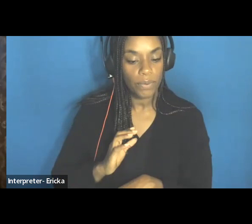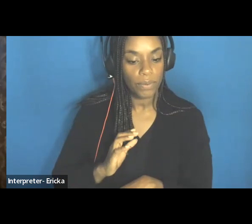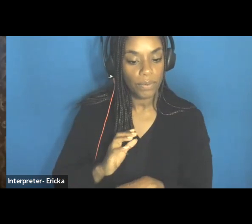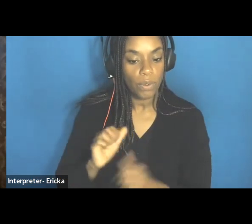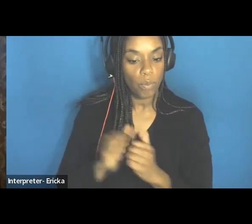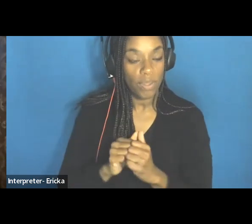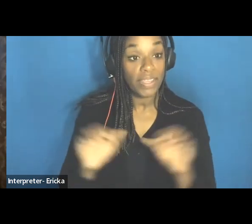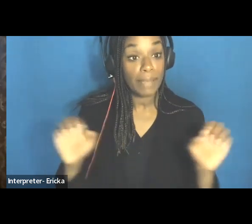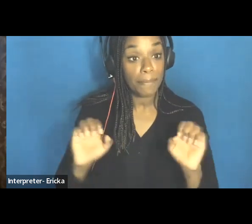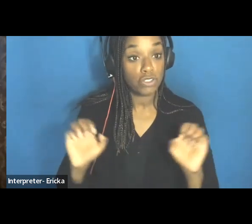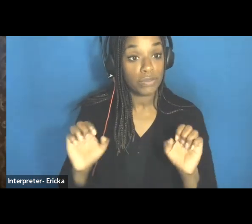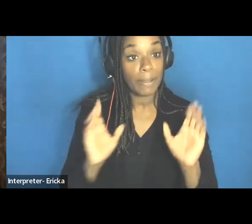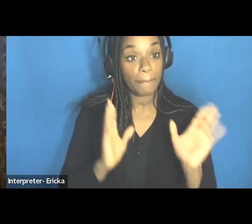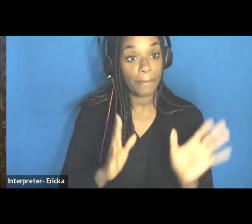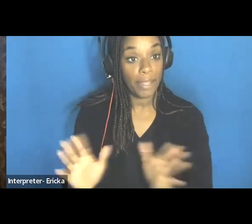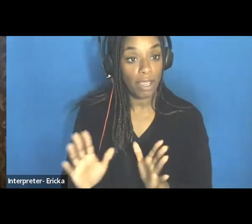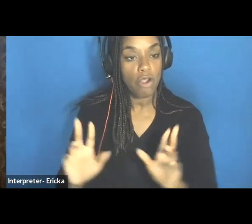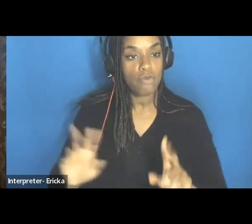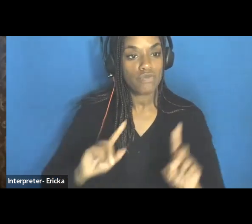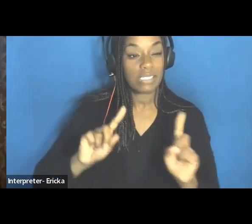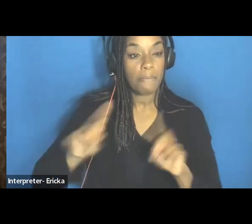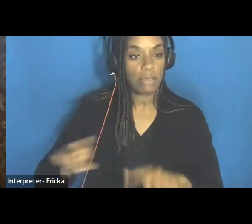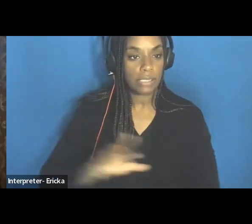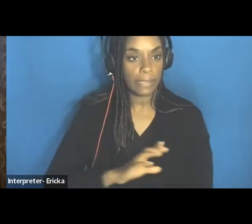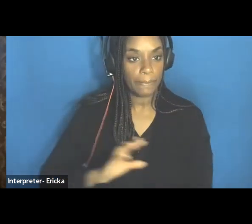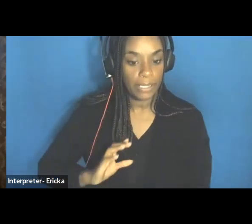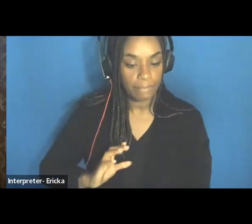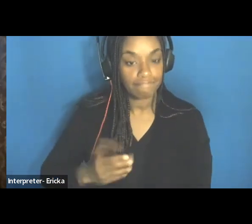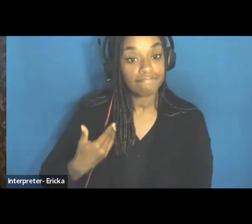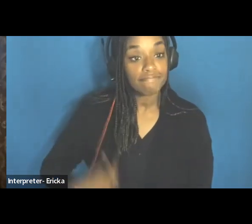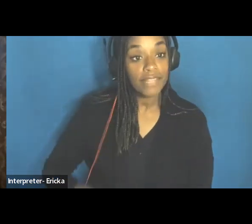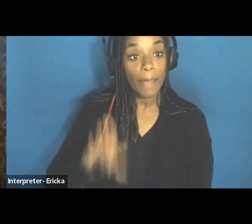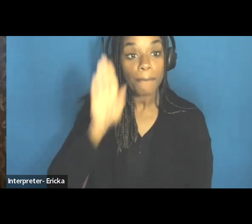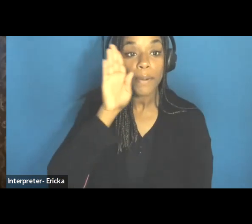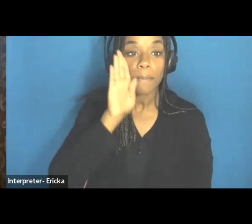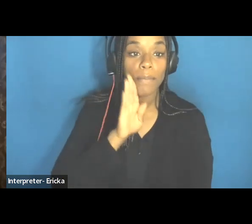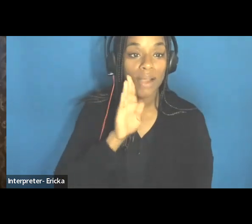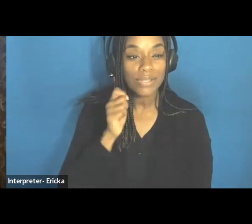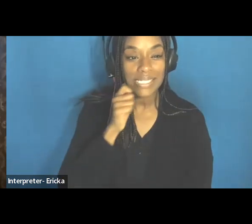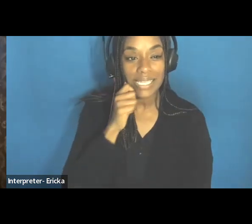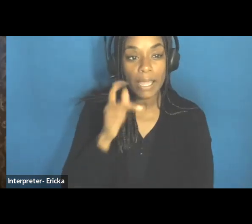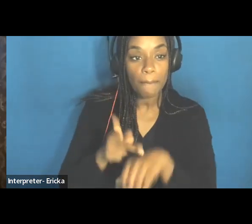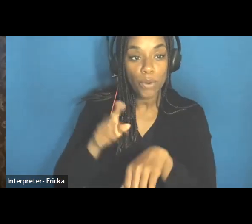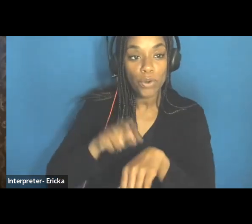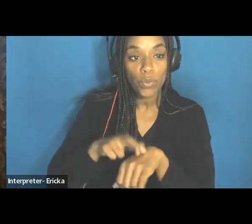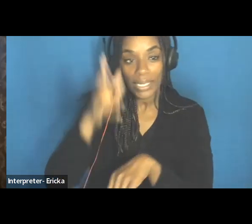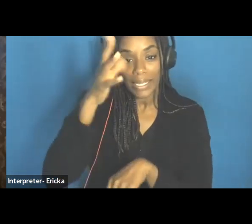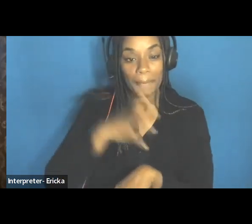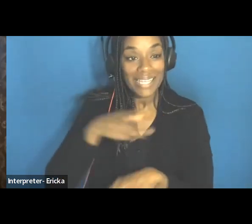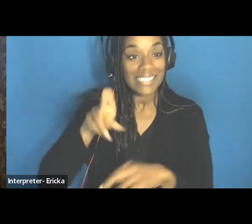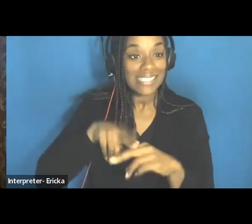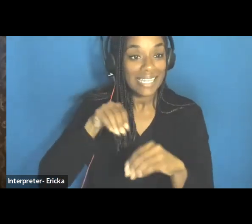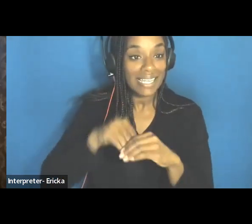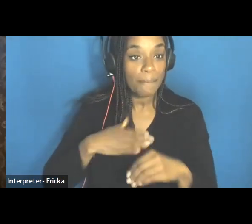Preparedness and Response Committee. I am a brown-skinned Puerto Rican man sitting in my wheelchair. I